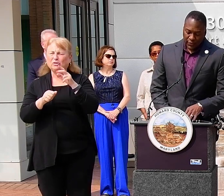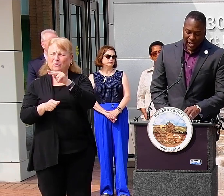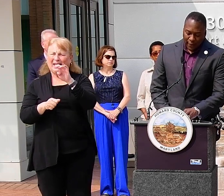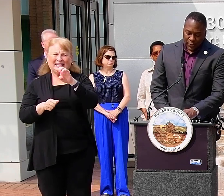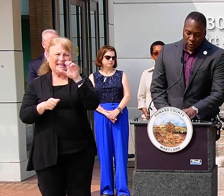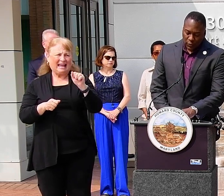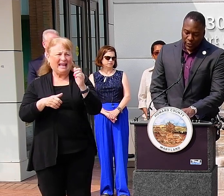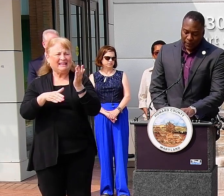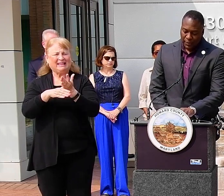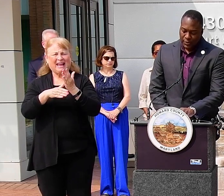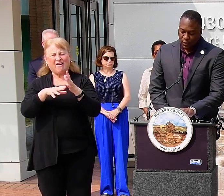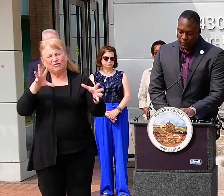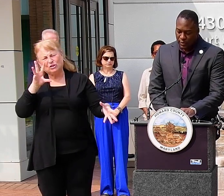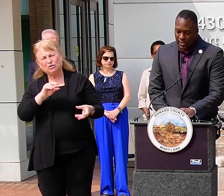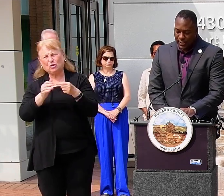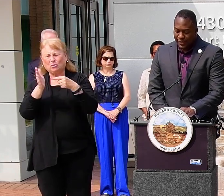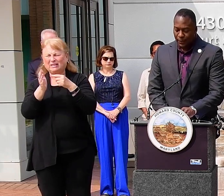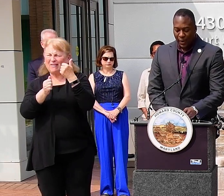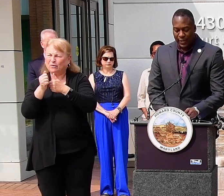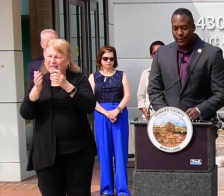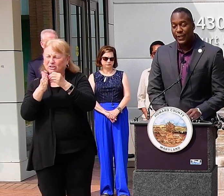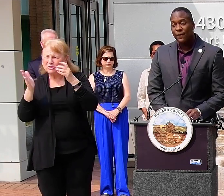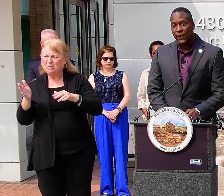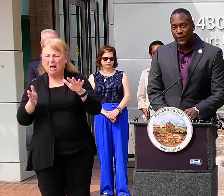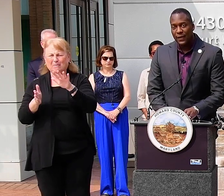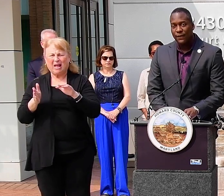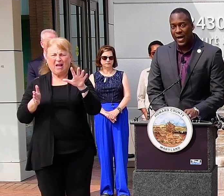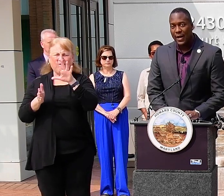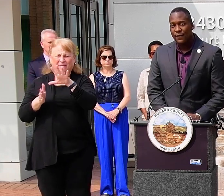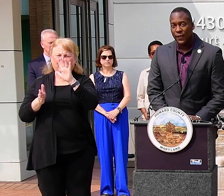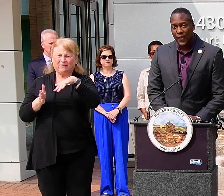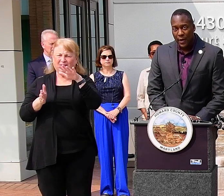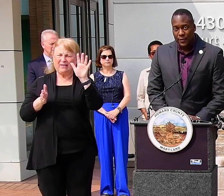NEA, the average total debt per student is approximately